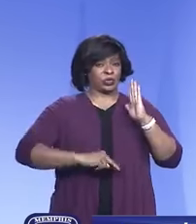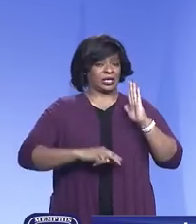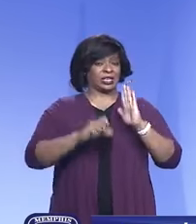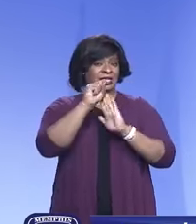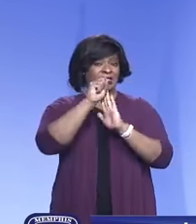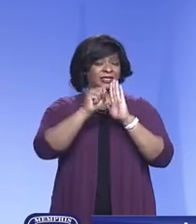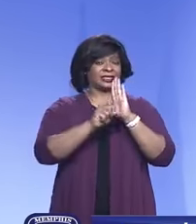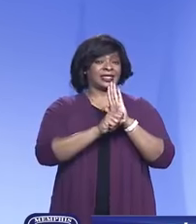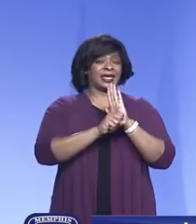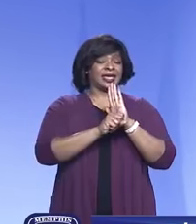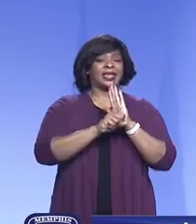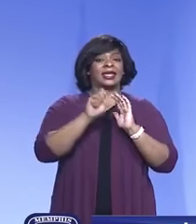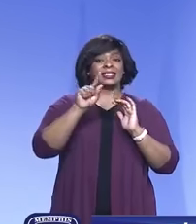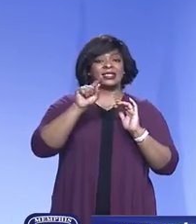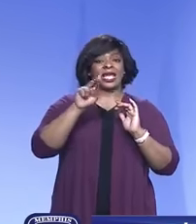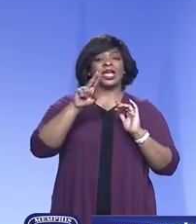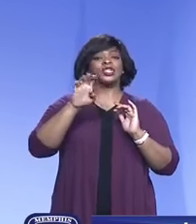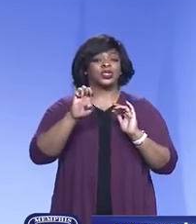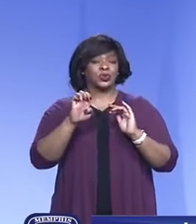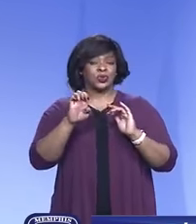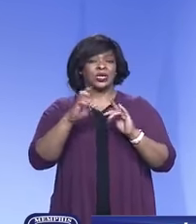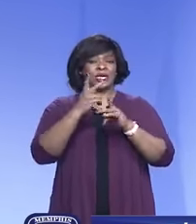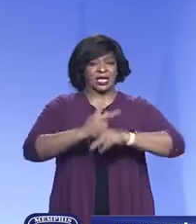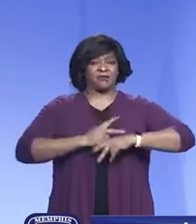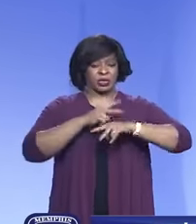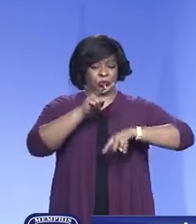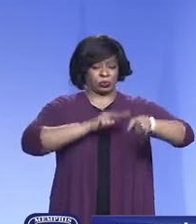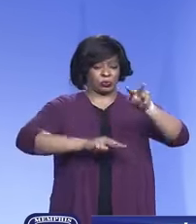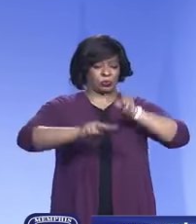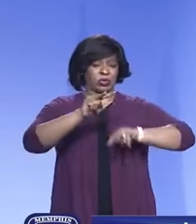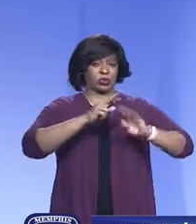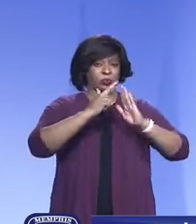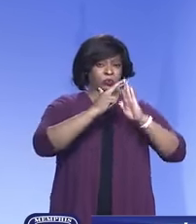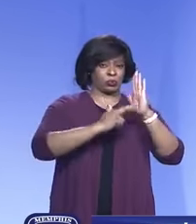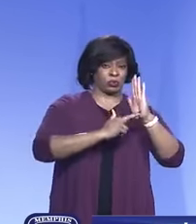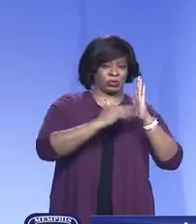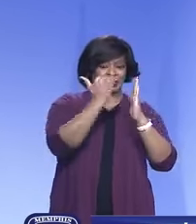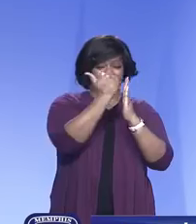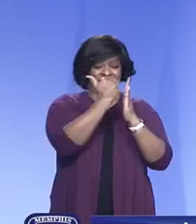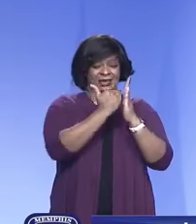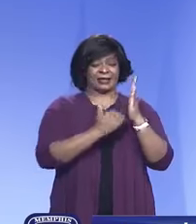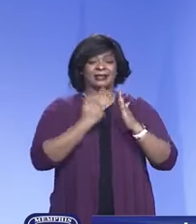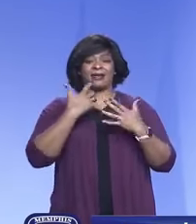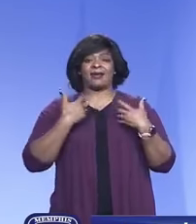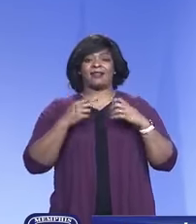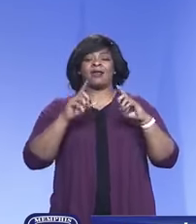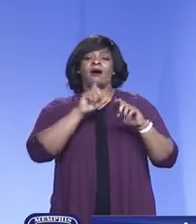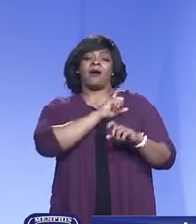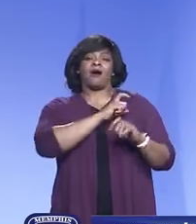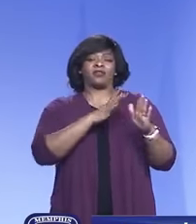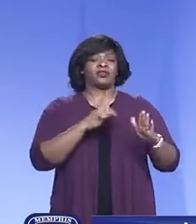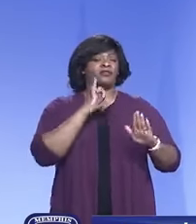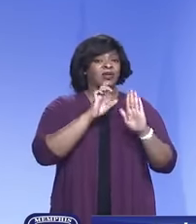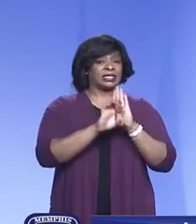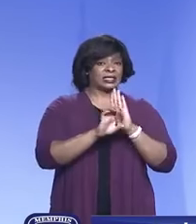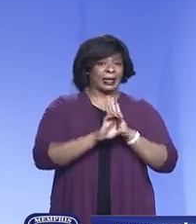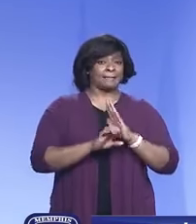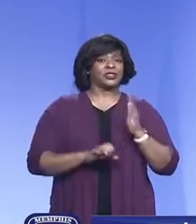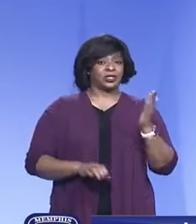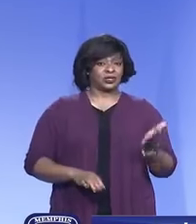state statute carefully and the rules, it states that the health officer, for example, are